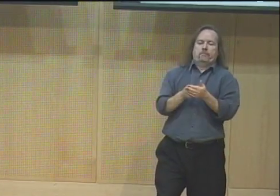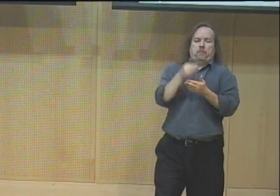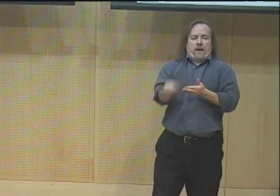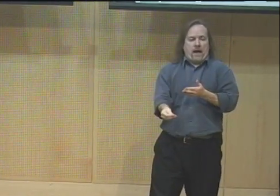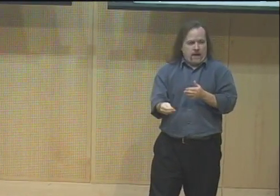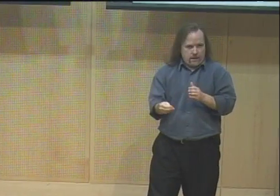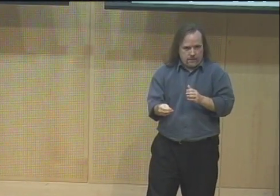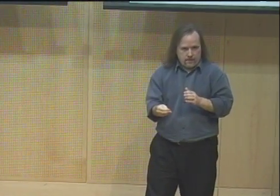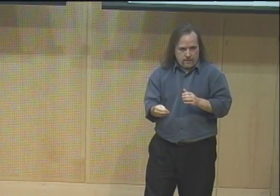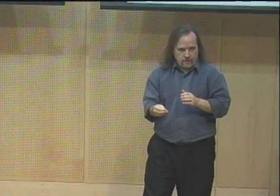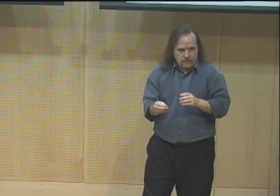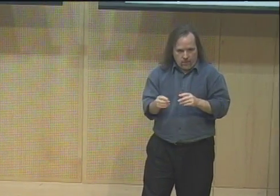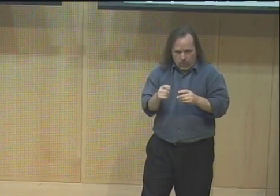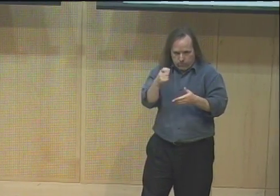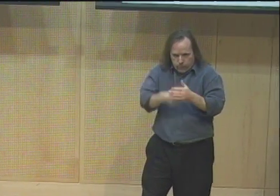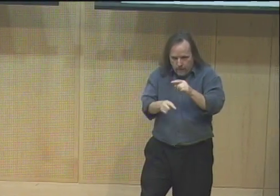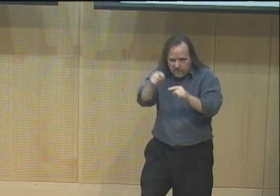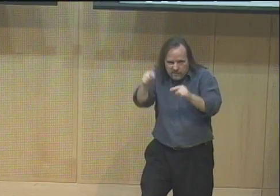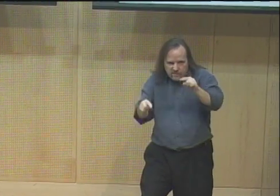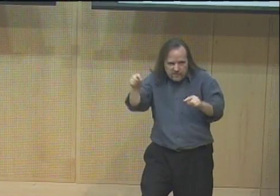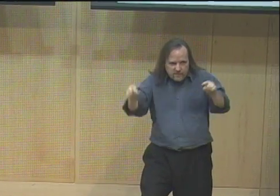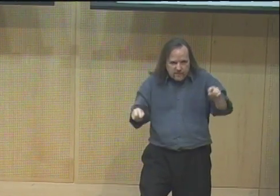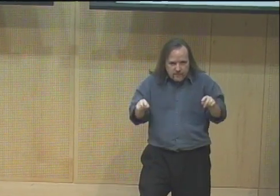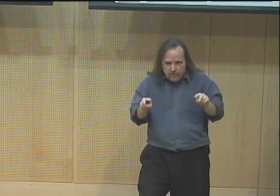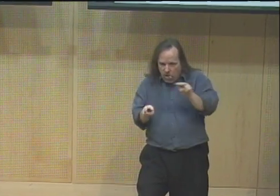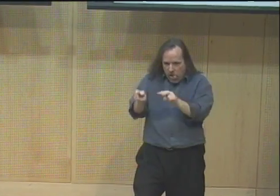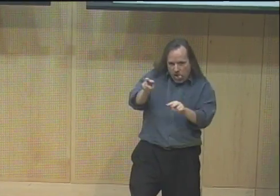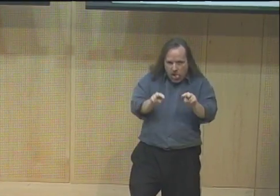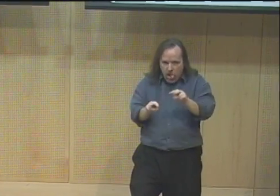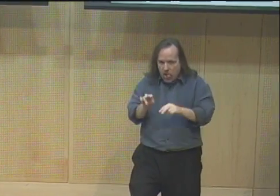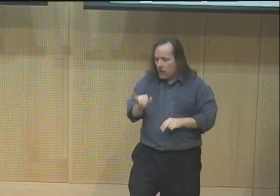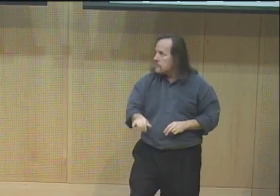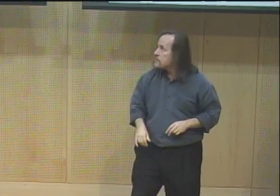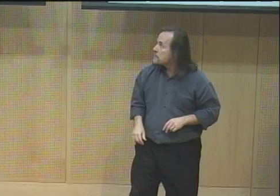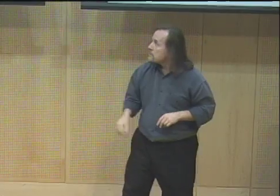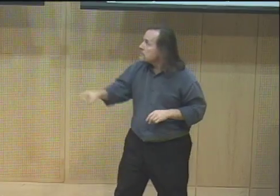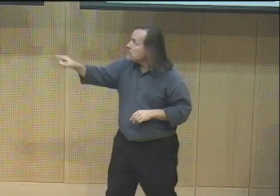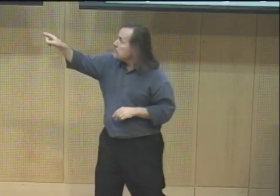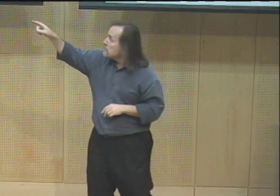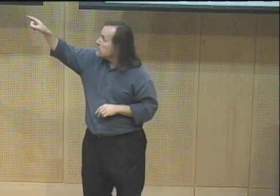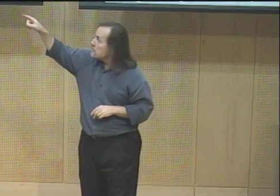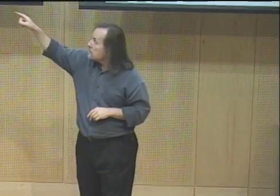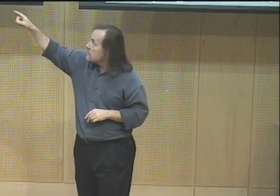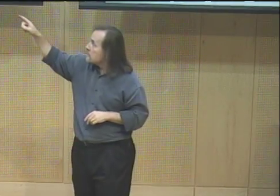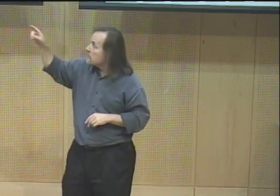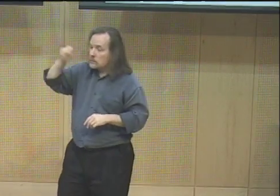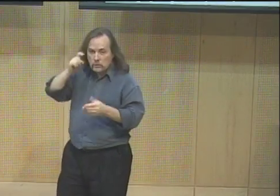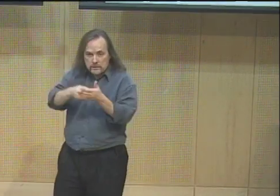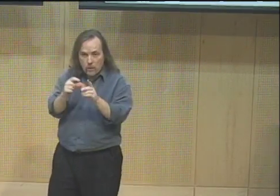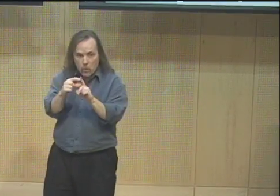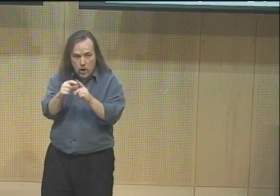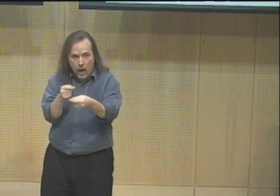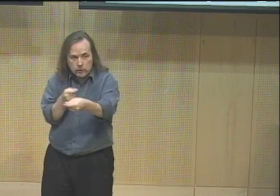and purchase the ticket not only for the game that you want, but for the seat that gives you the price point that you're willing to